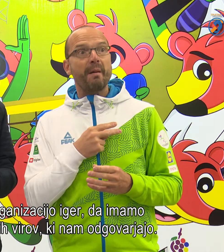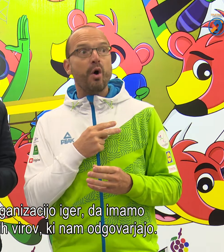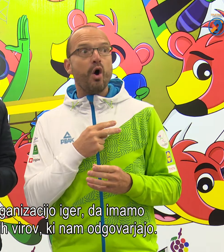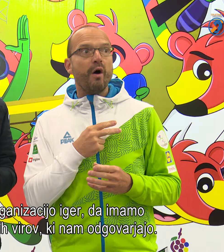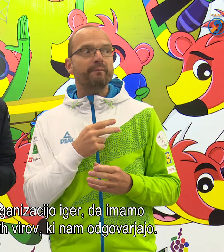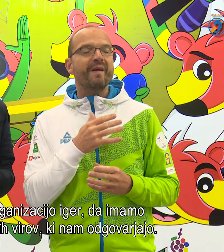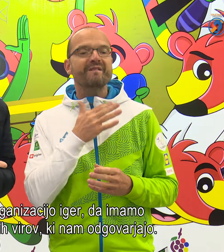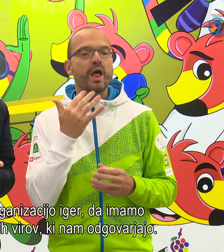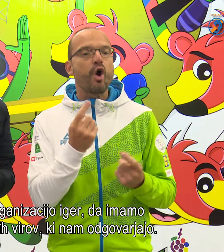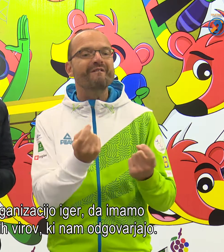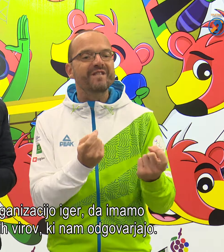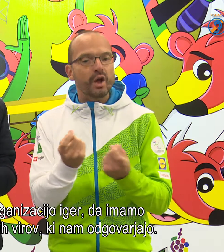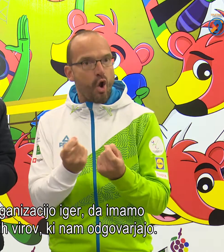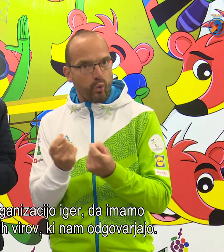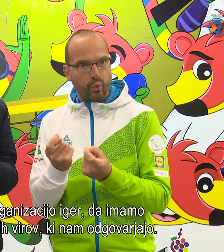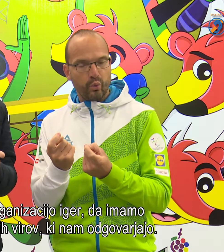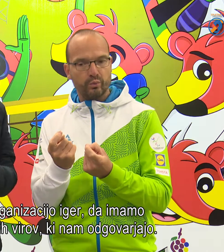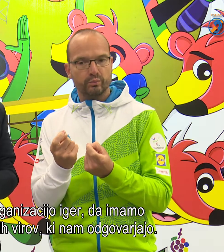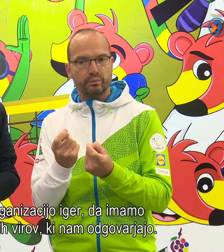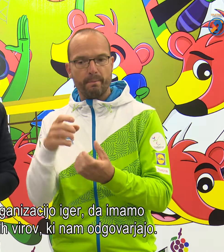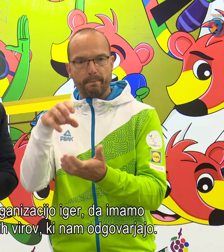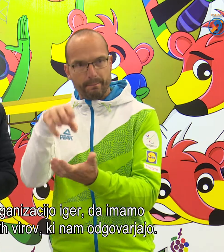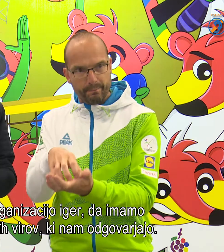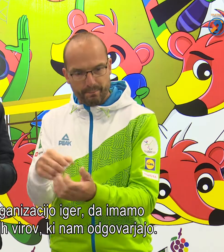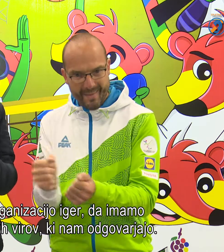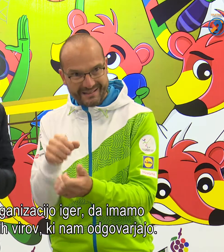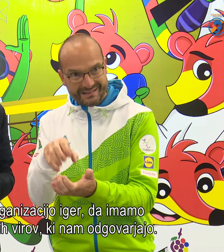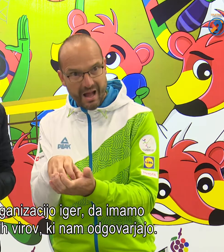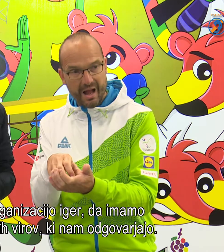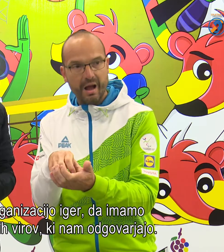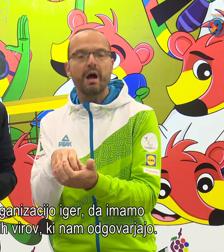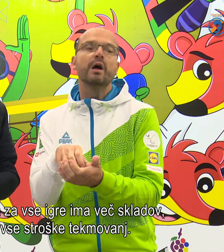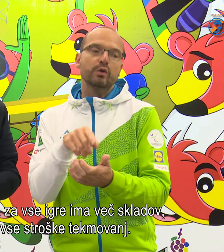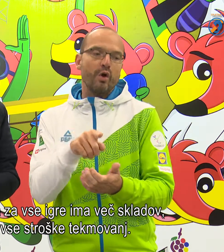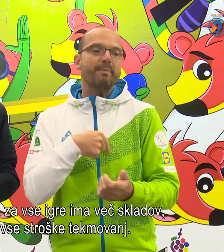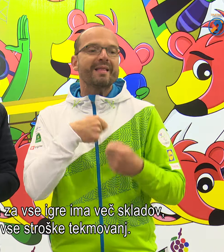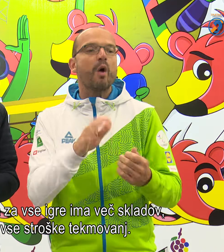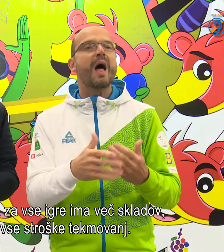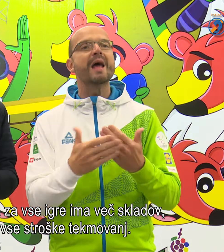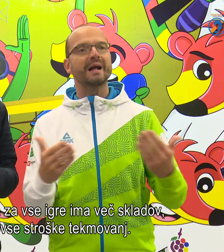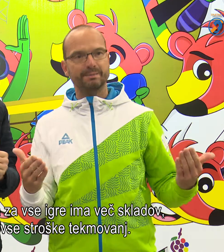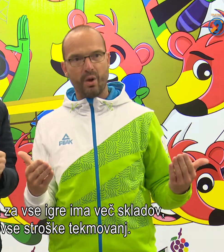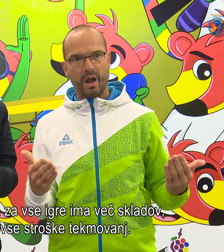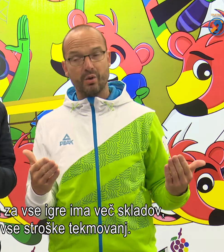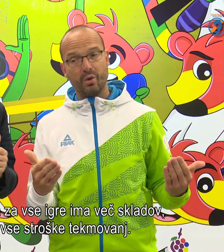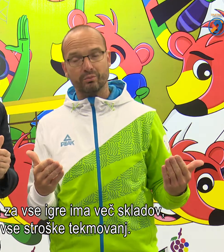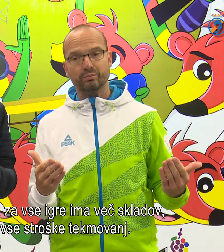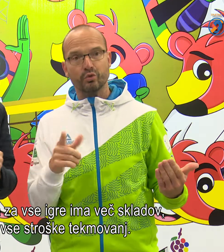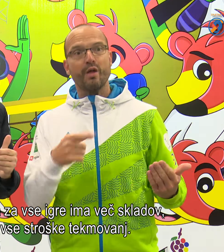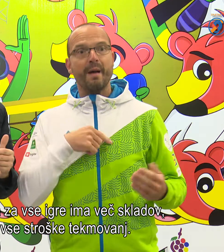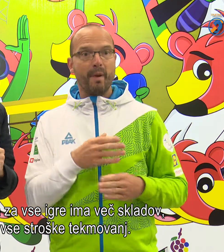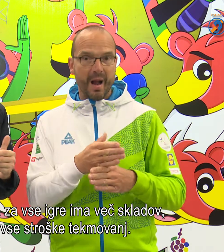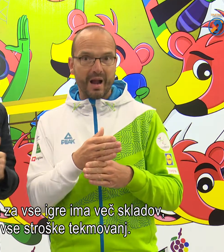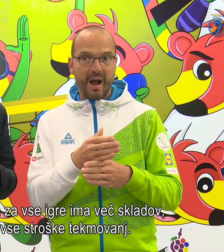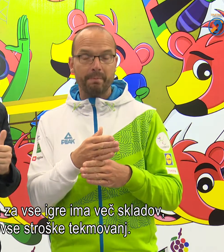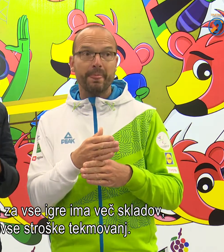resources with value that disponible to us. Then the